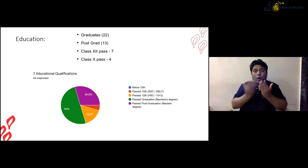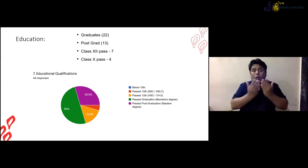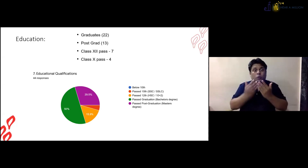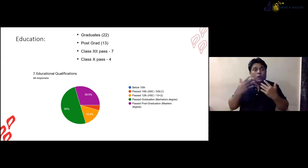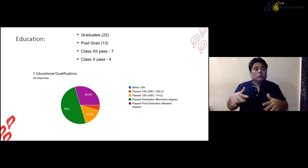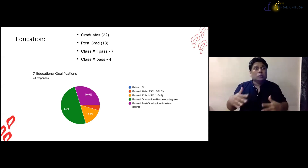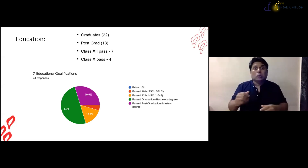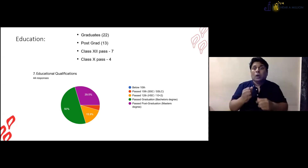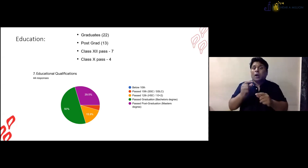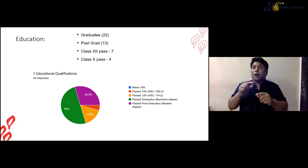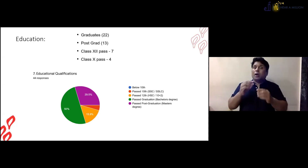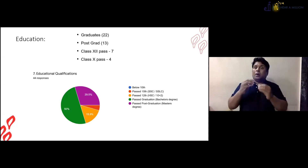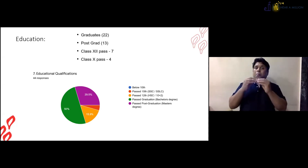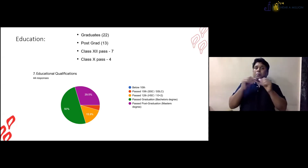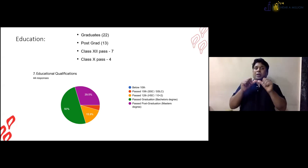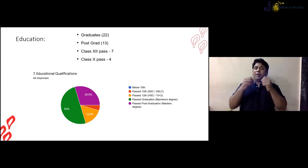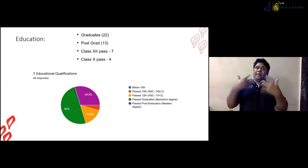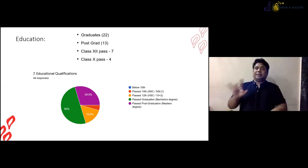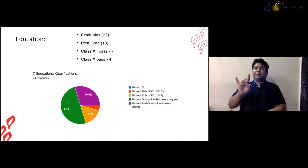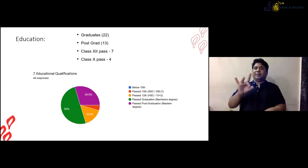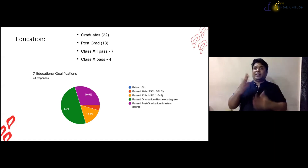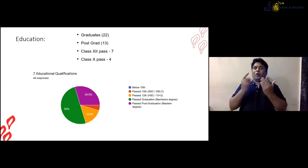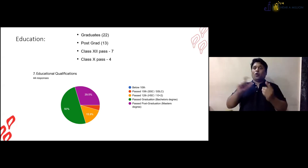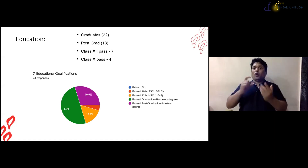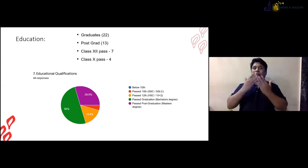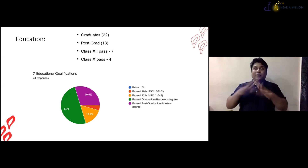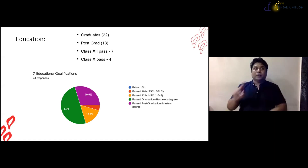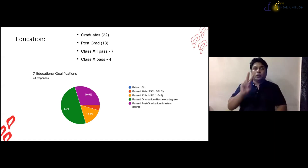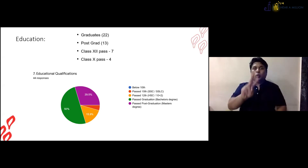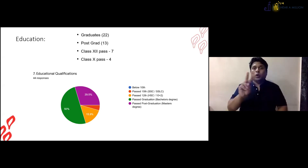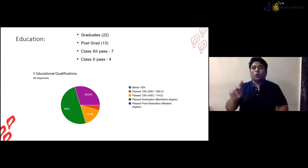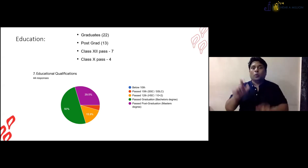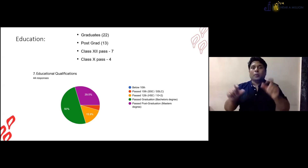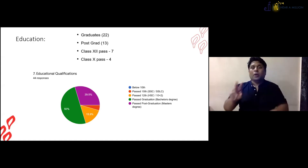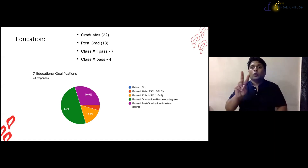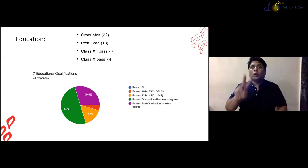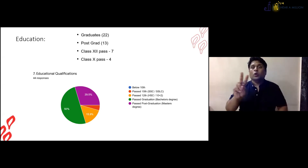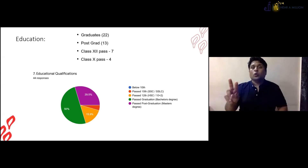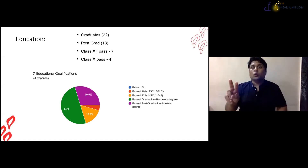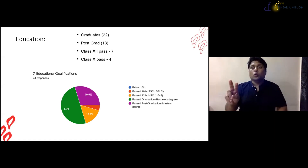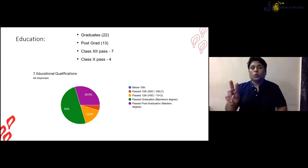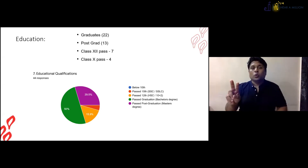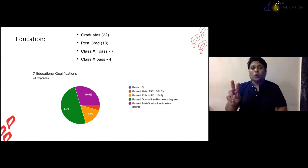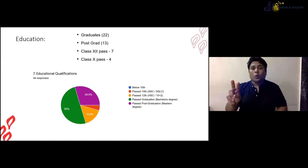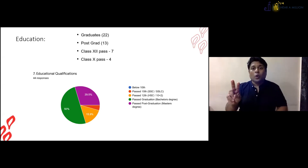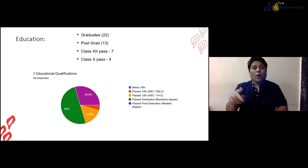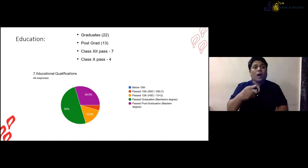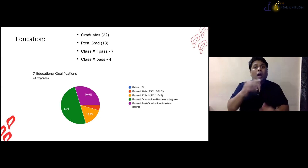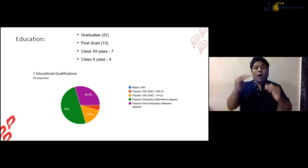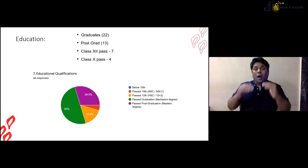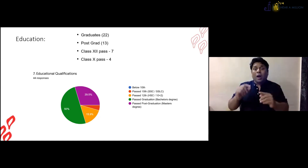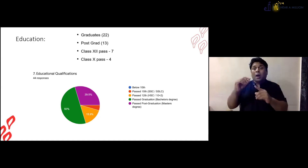people, not just the educated class. So people who have done graduates are 22,